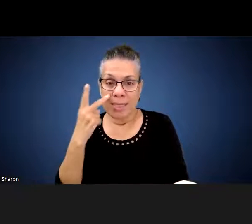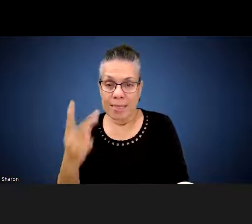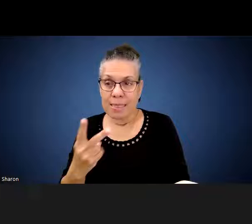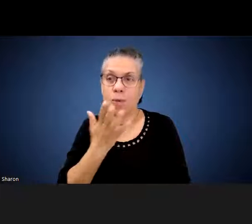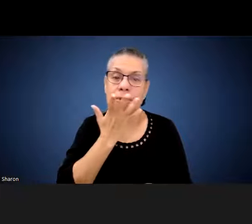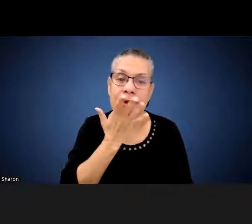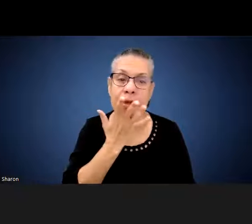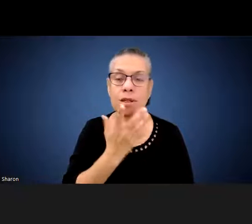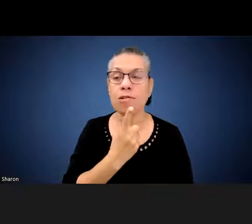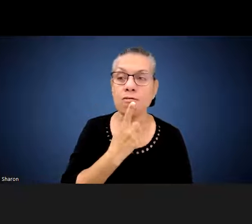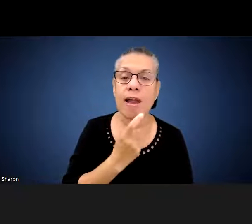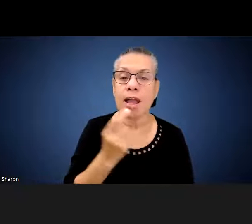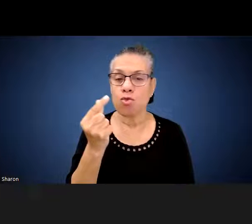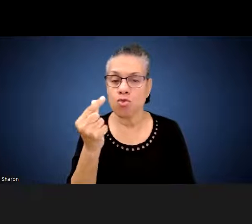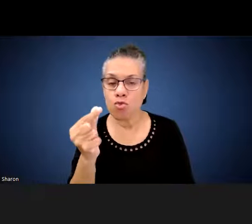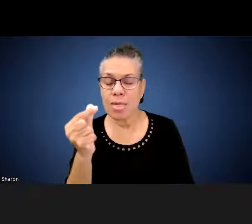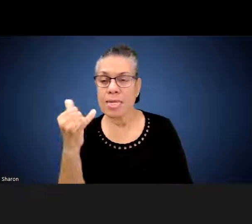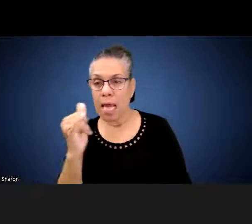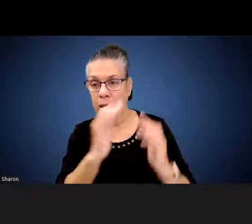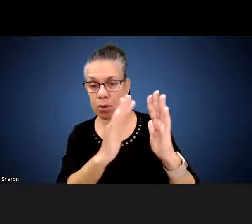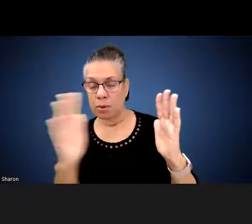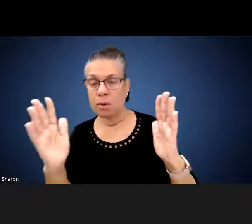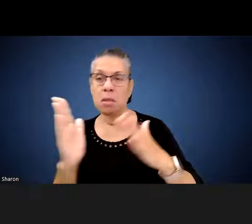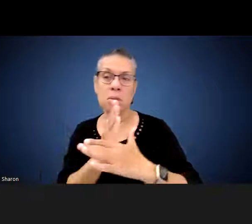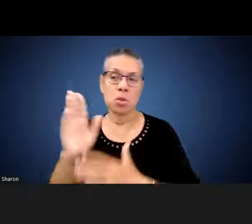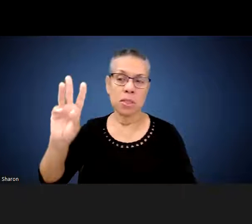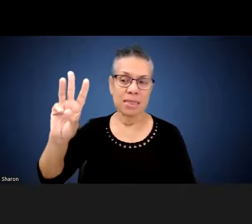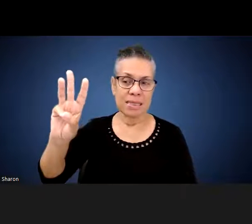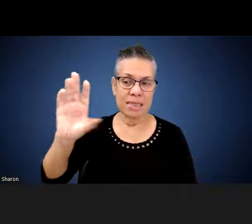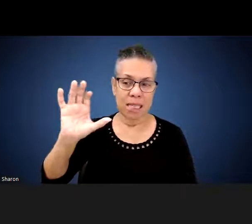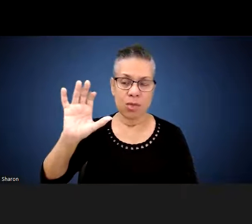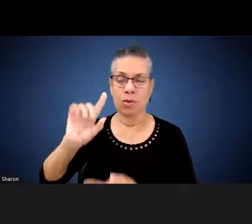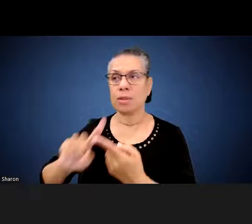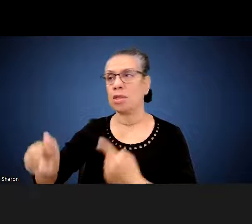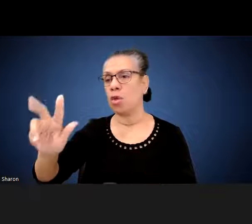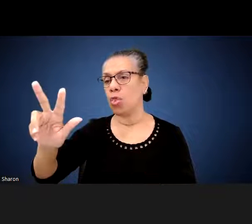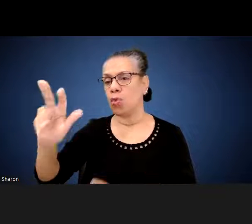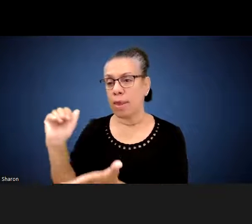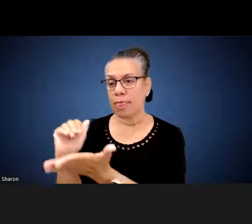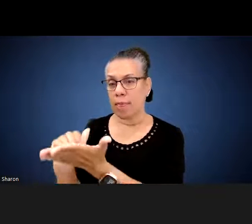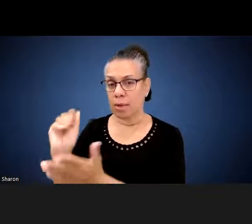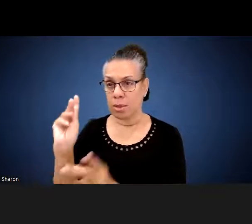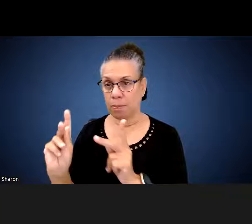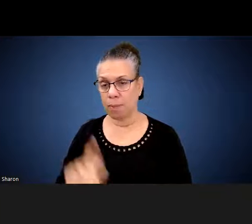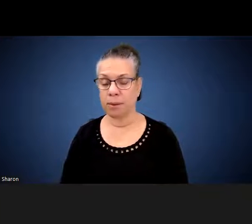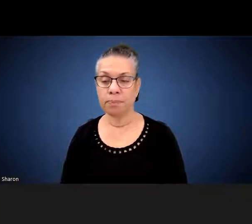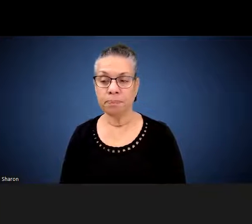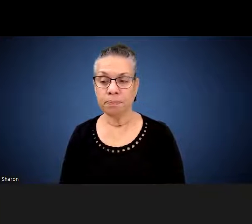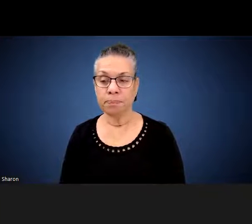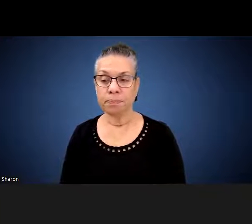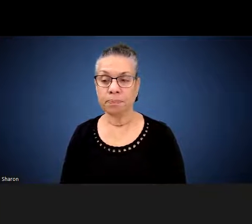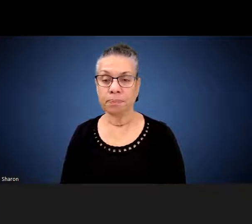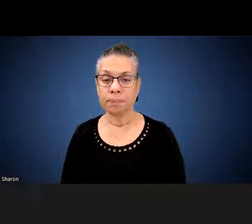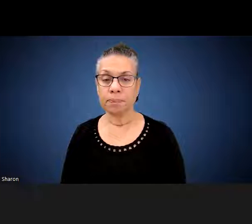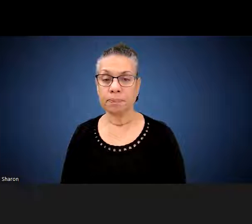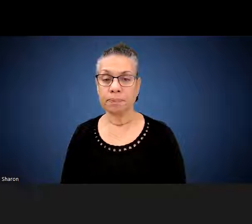Block groups typically contain between 600 and 3,000 people. You can see here